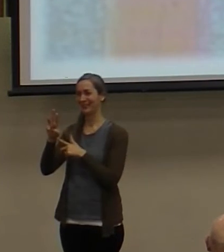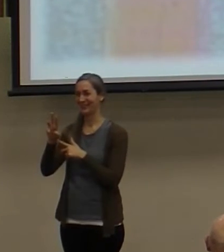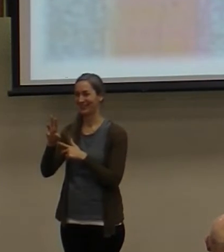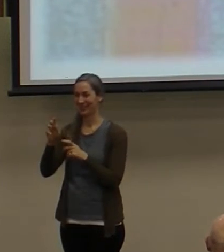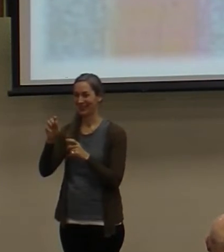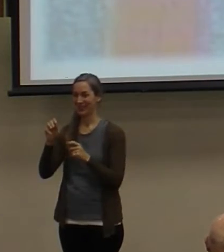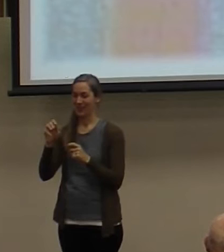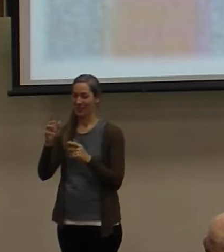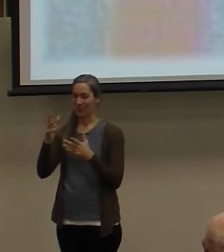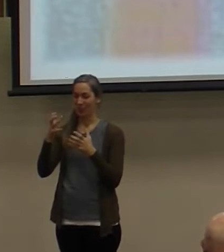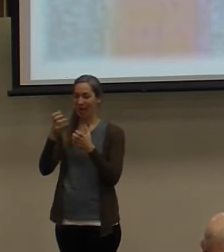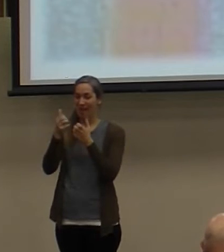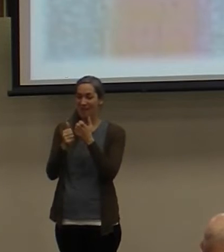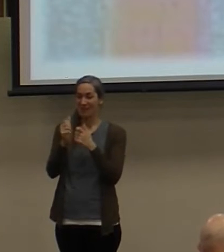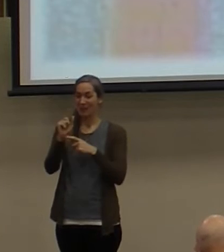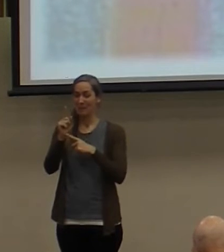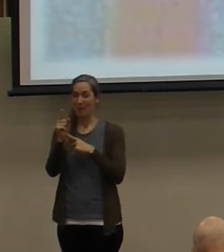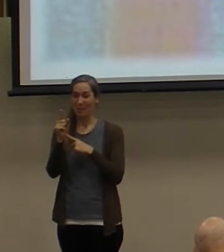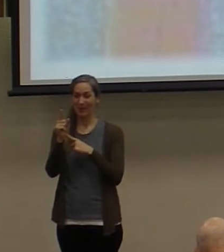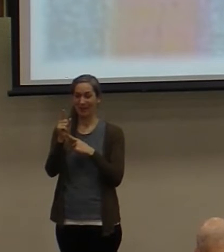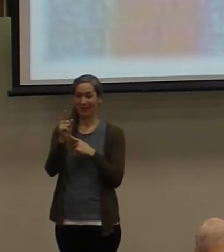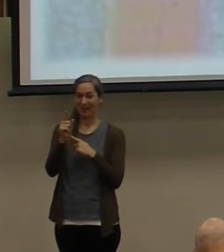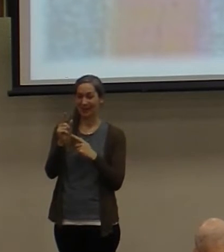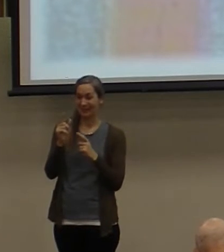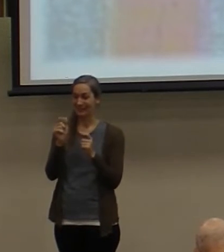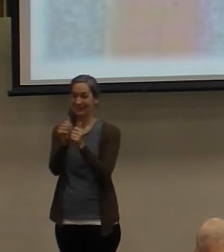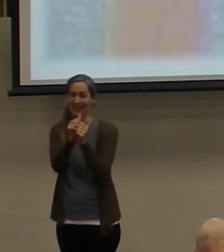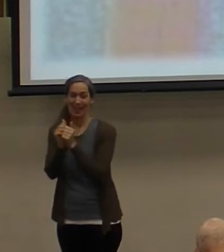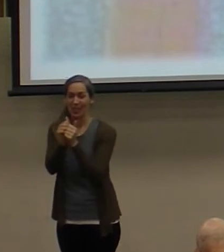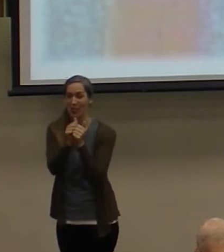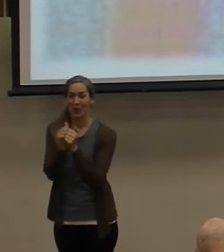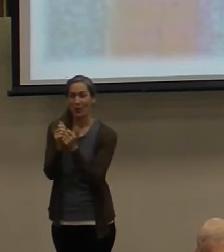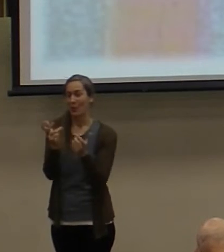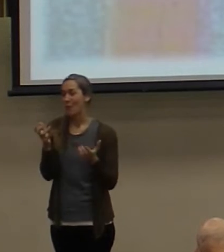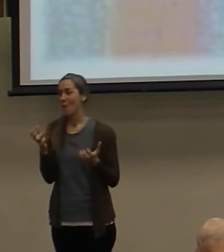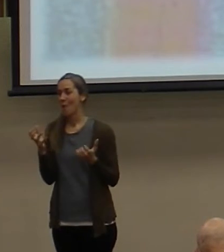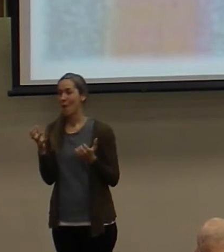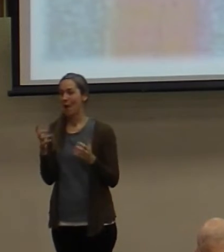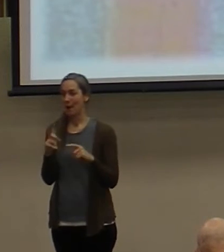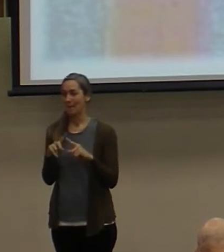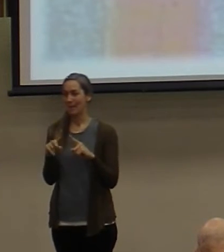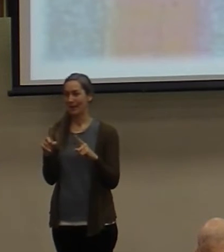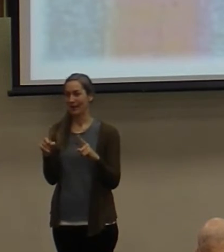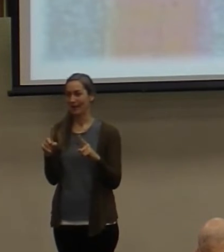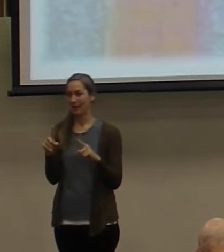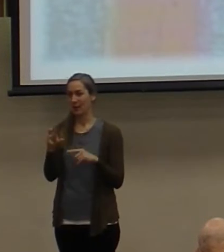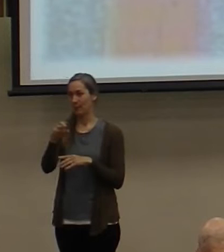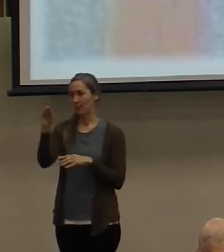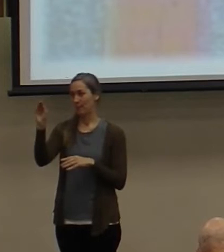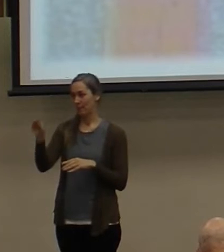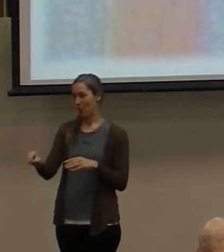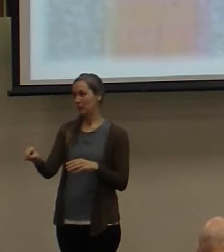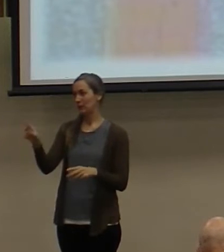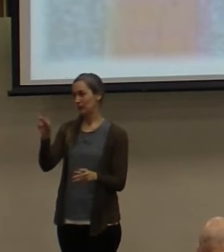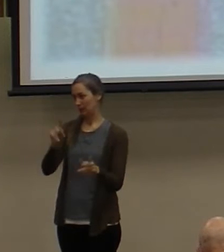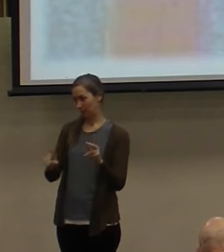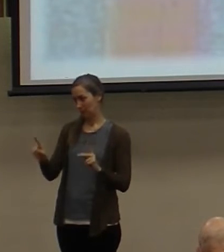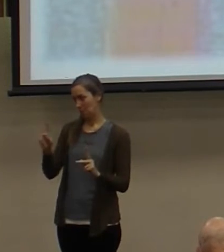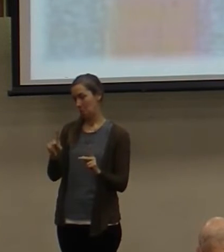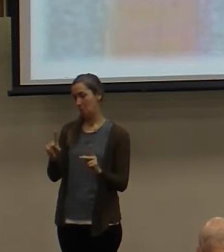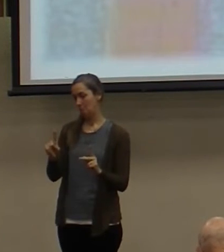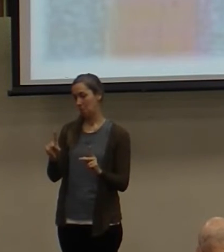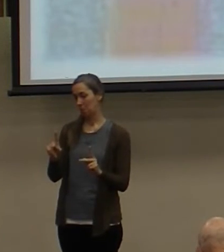every waking moment at least together with one another. But one of the things that's true for most folks, not everybody, but for